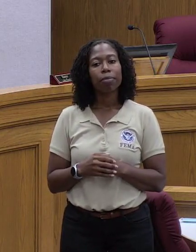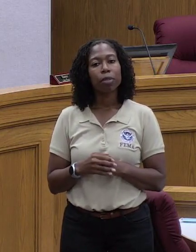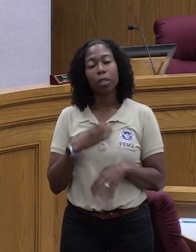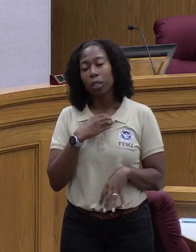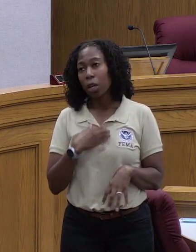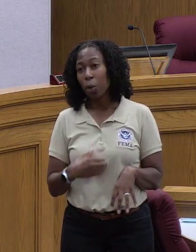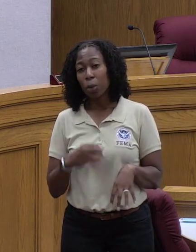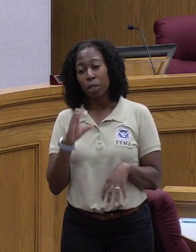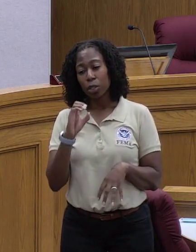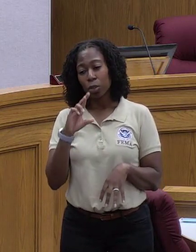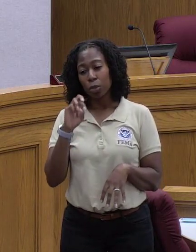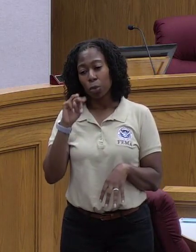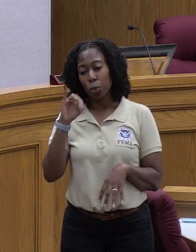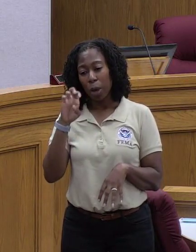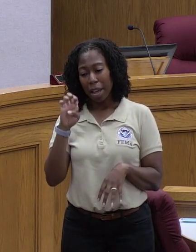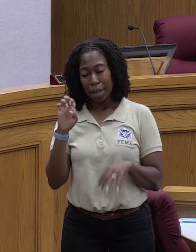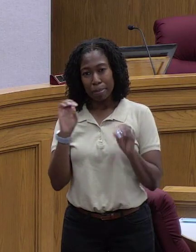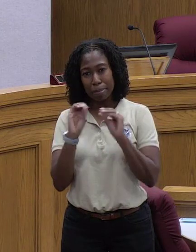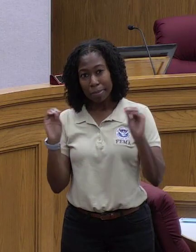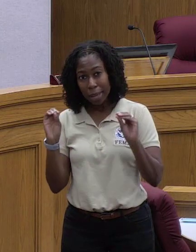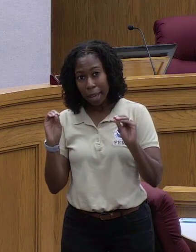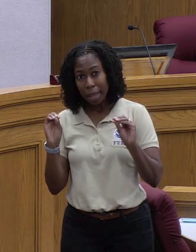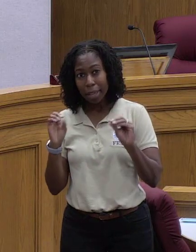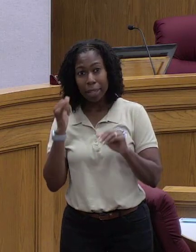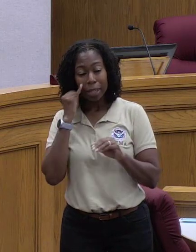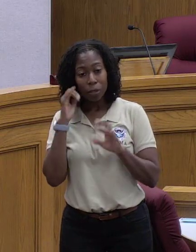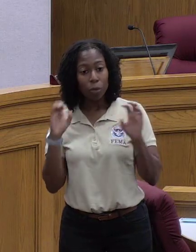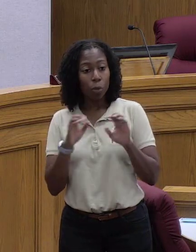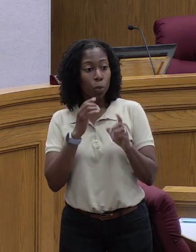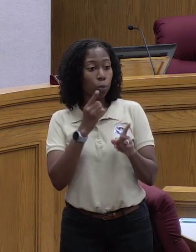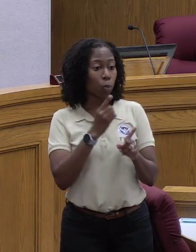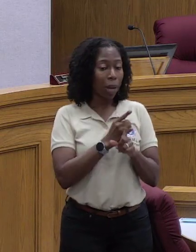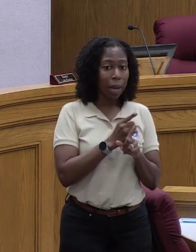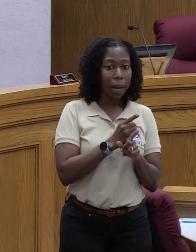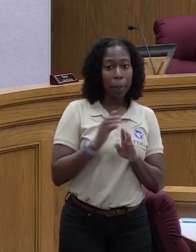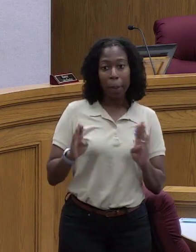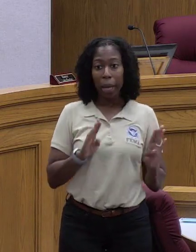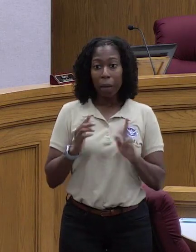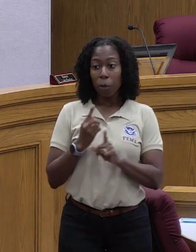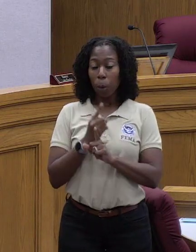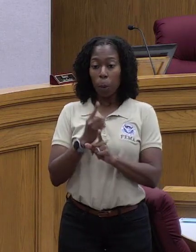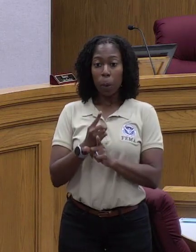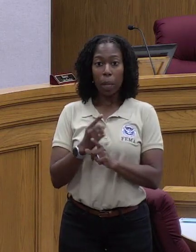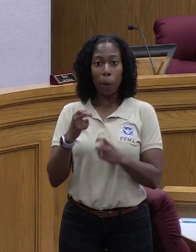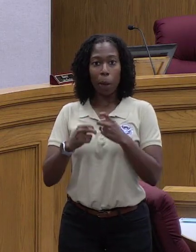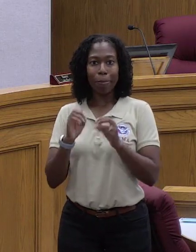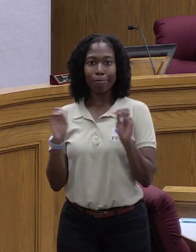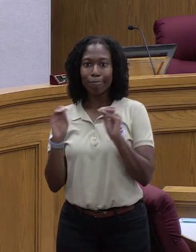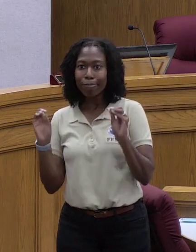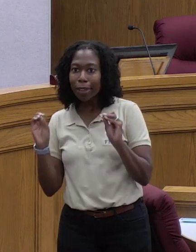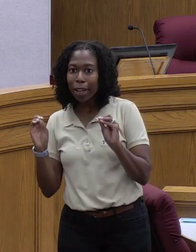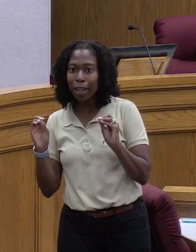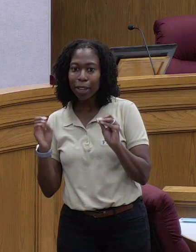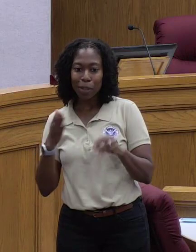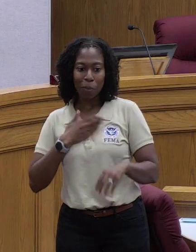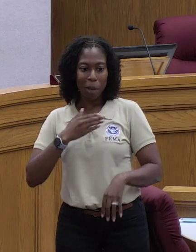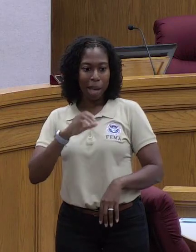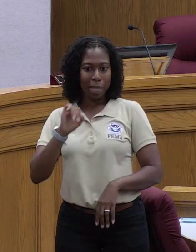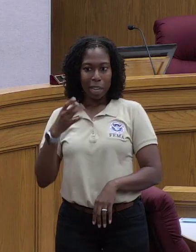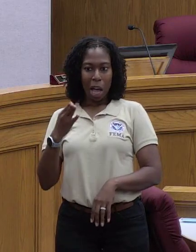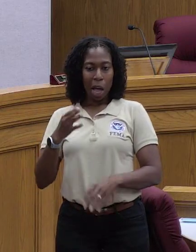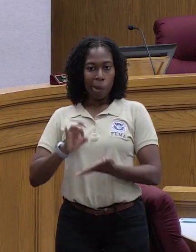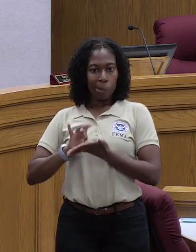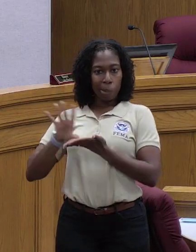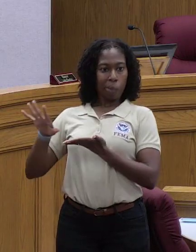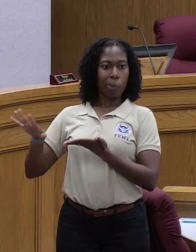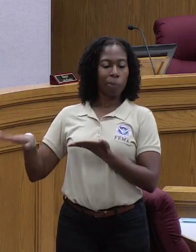could get people to act right and do the right thing, we would not have any problems. You could do away with me and my job, but